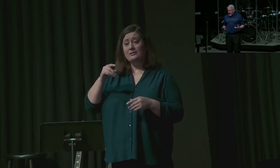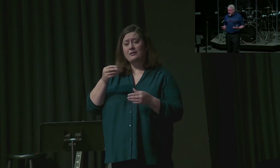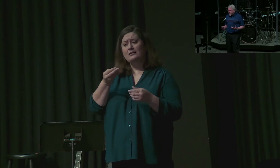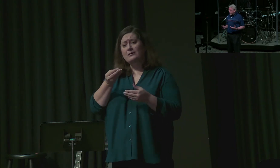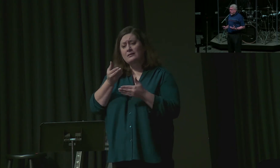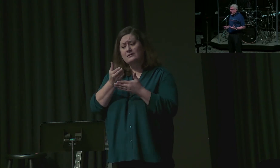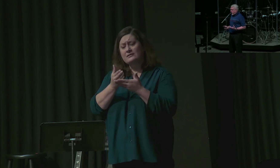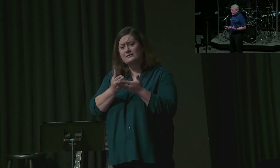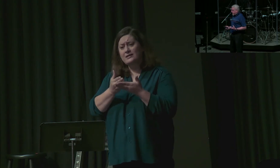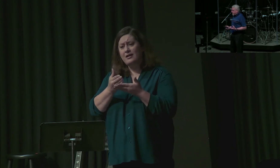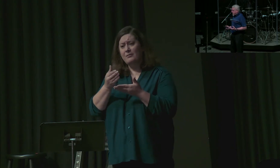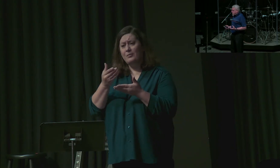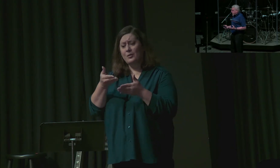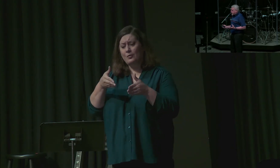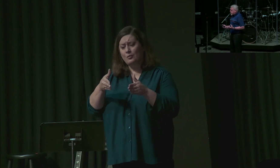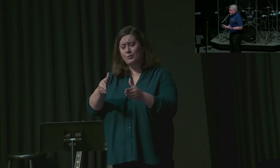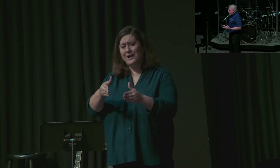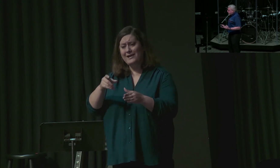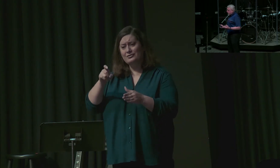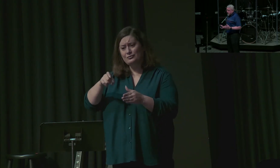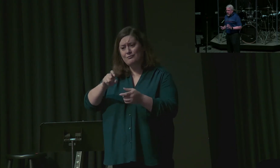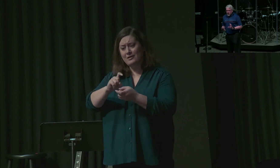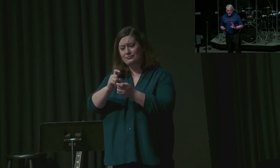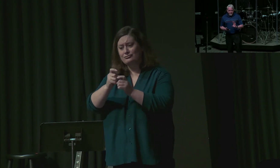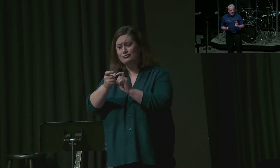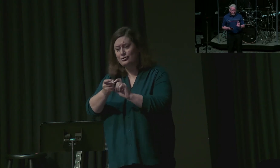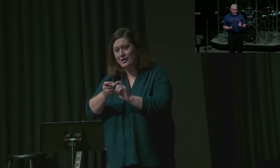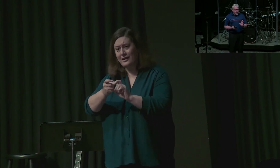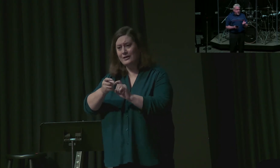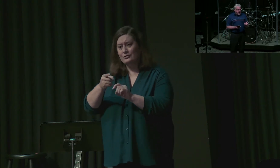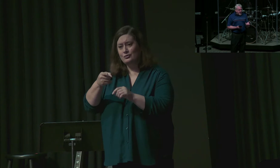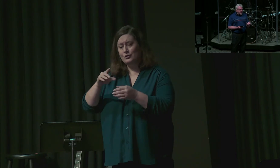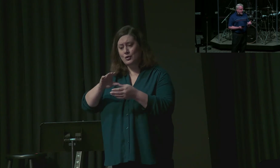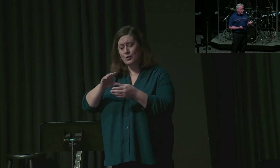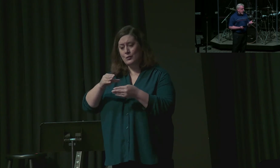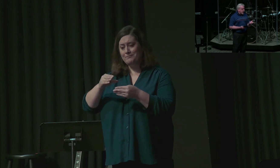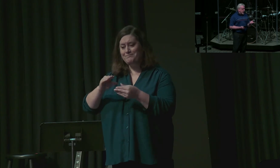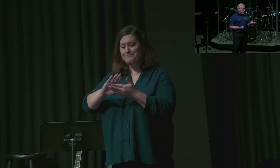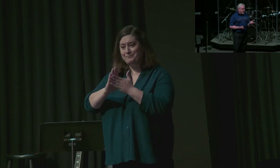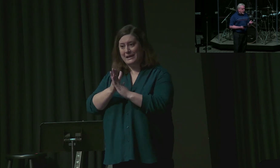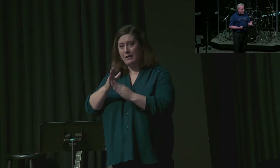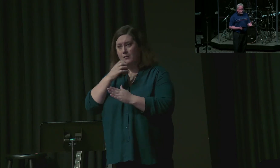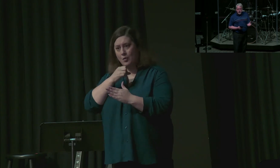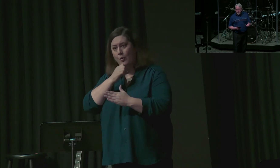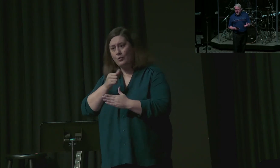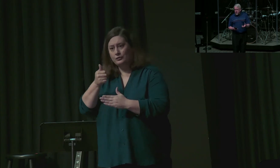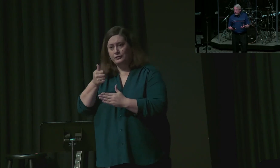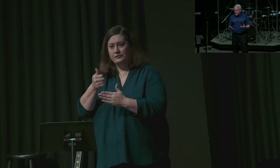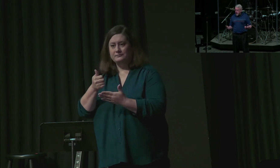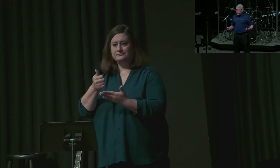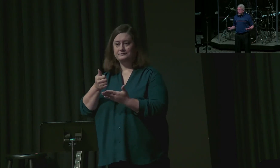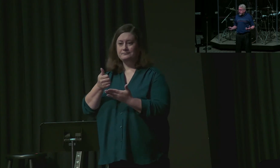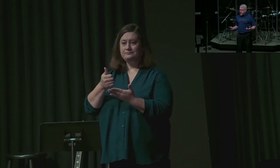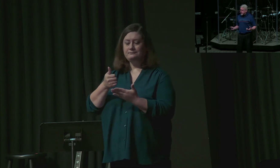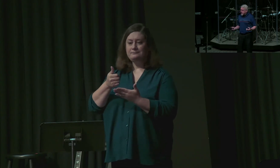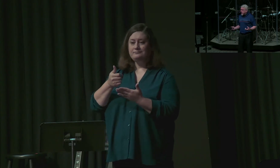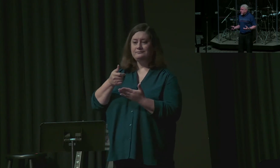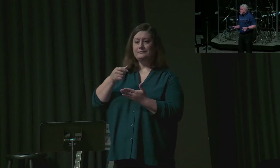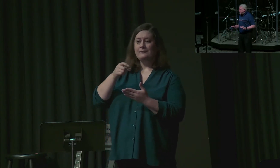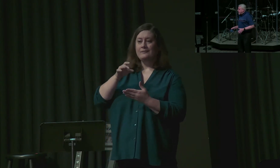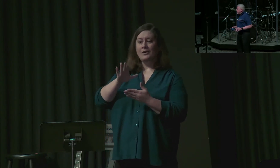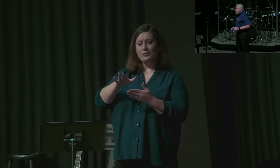small ways of negotiating life, navigating life, and negotiating